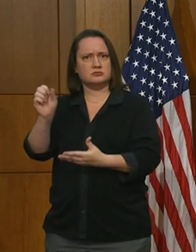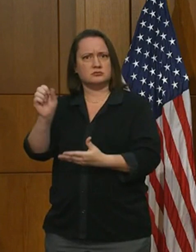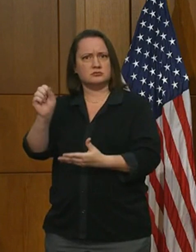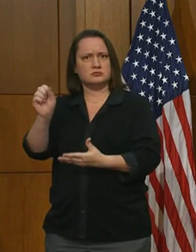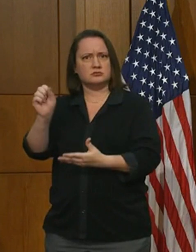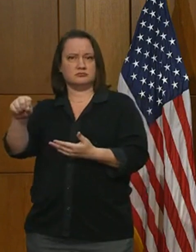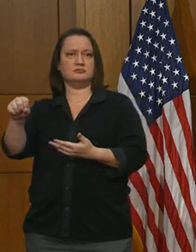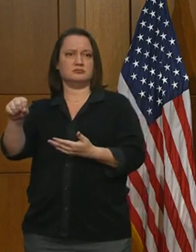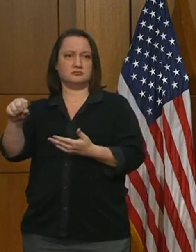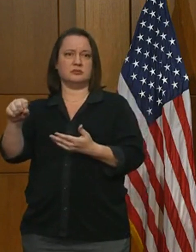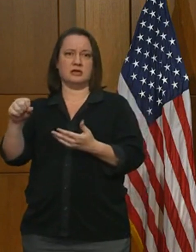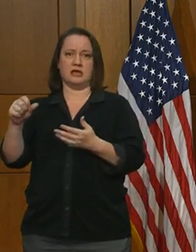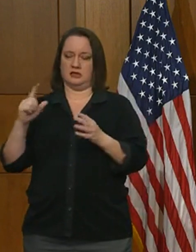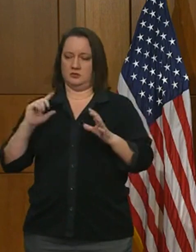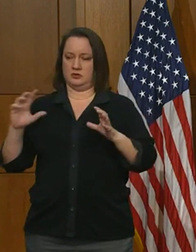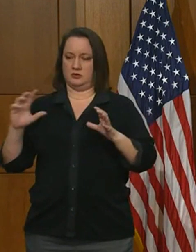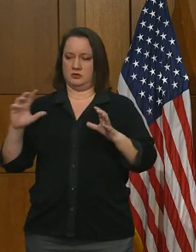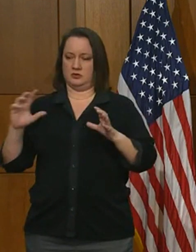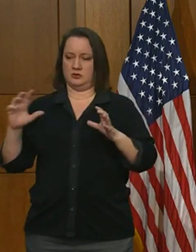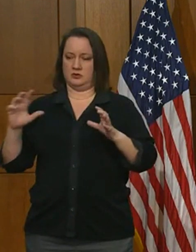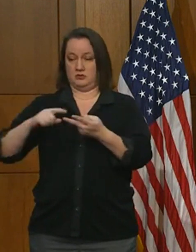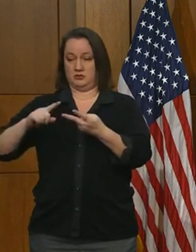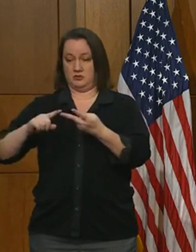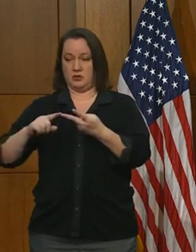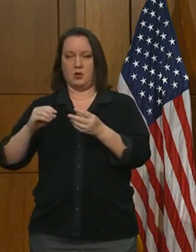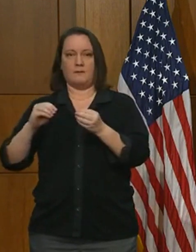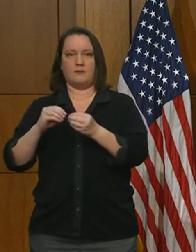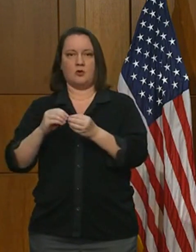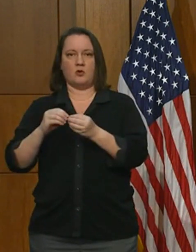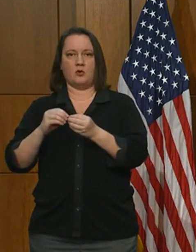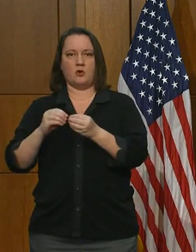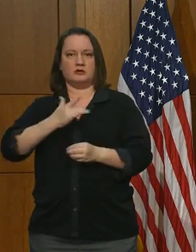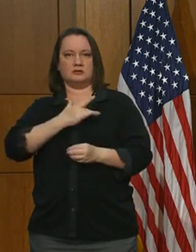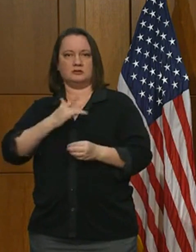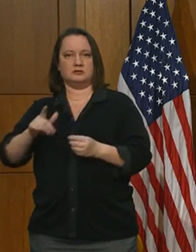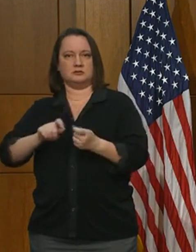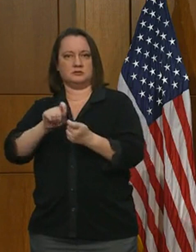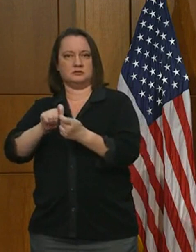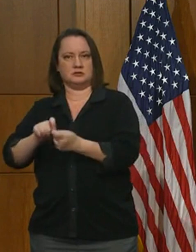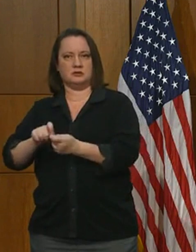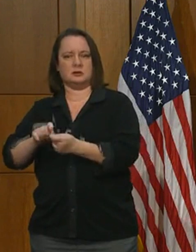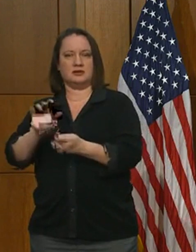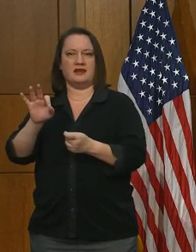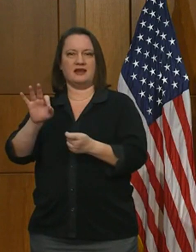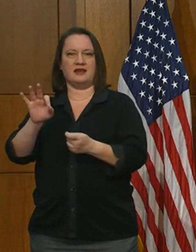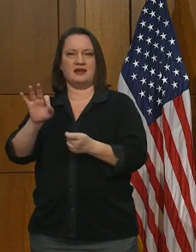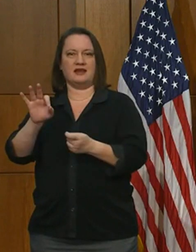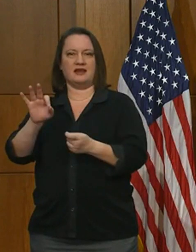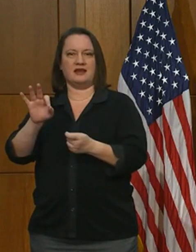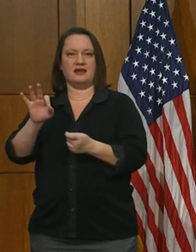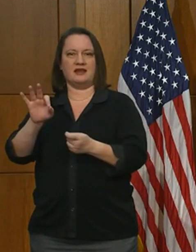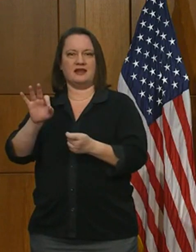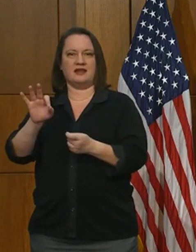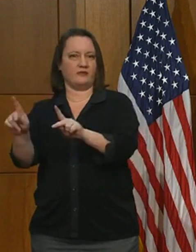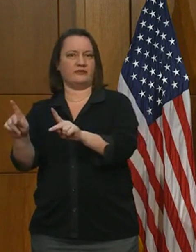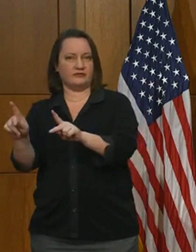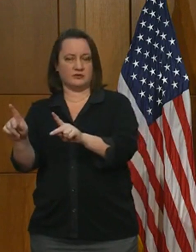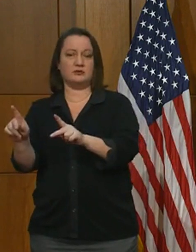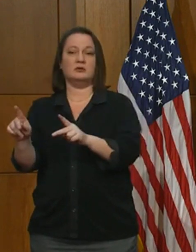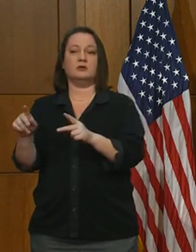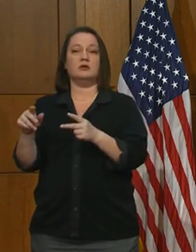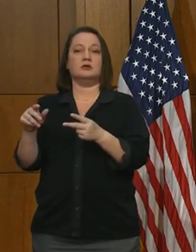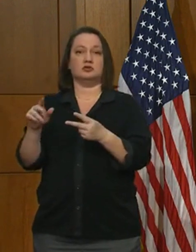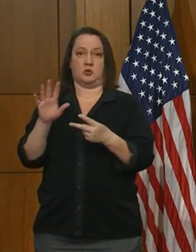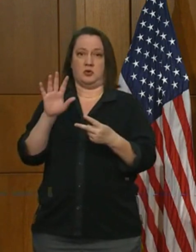as more and more of those are the much higher sensitivity and specificity and FDA approved. So we'll have to look into that